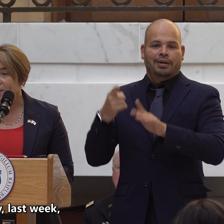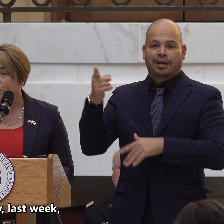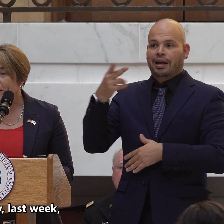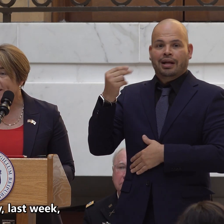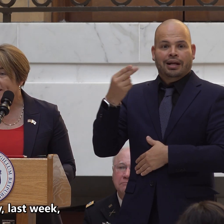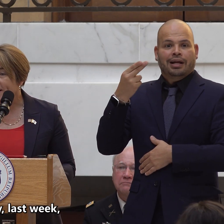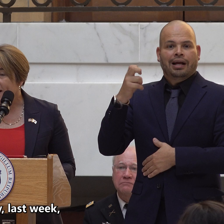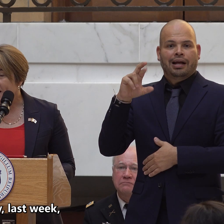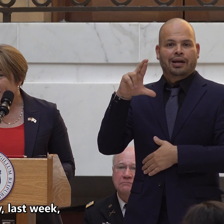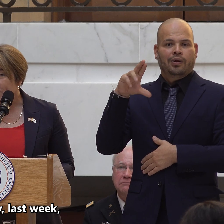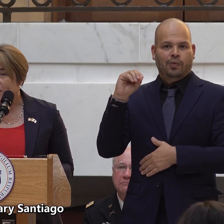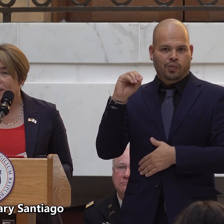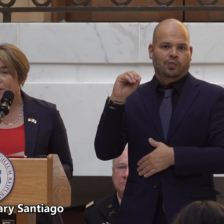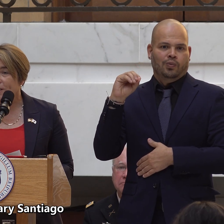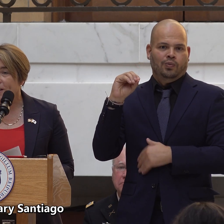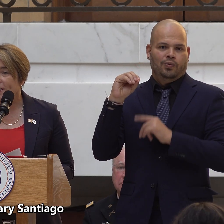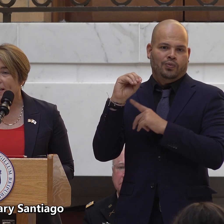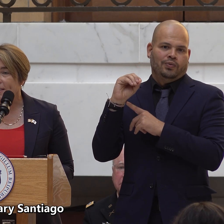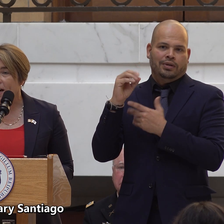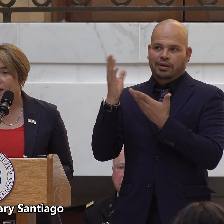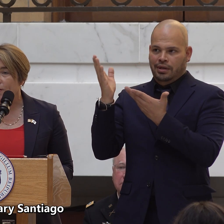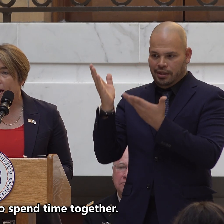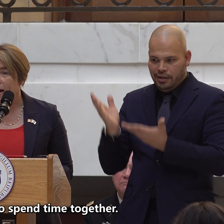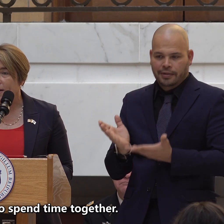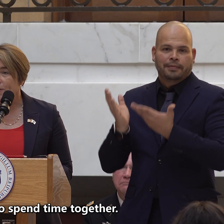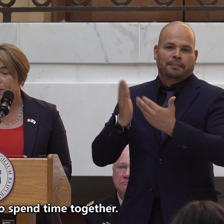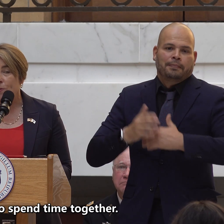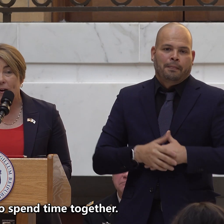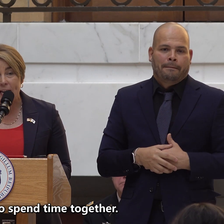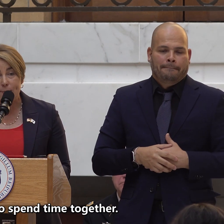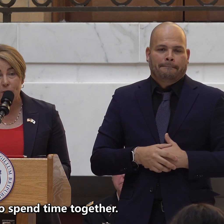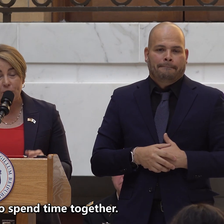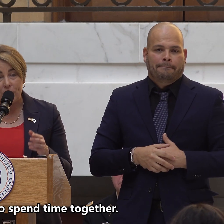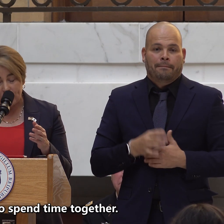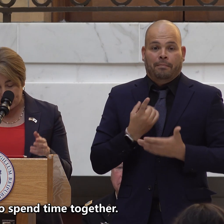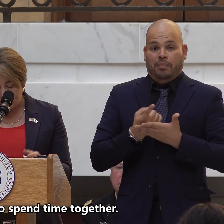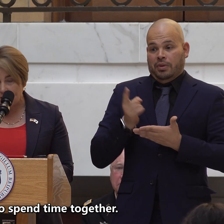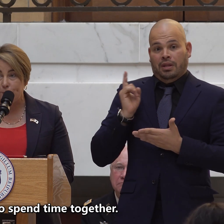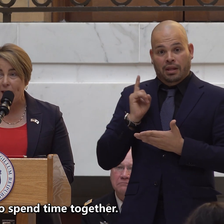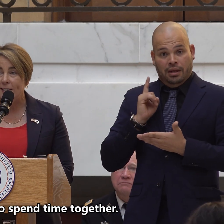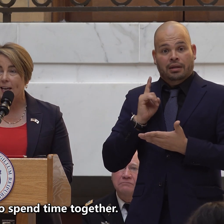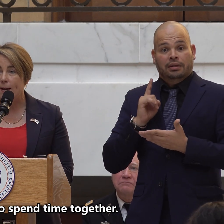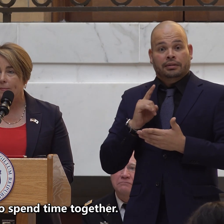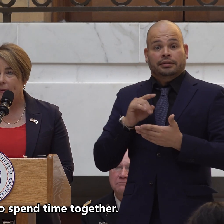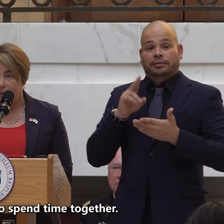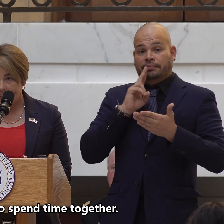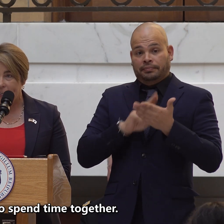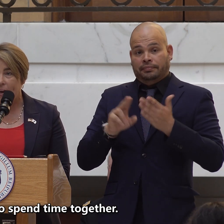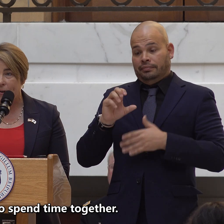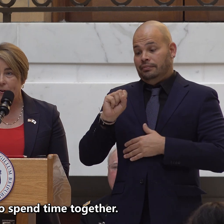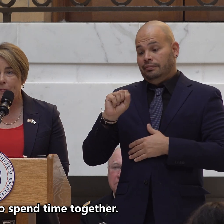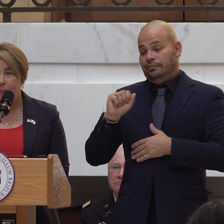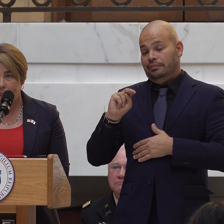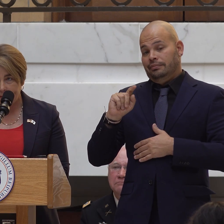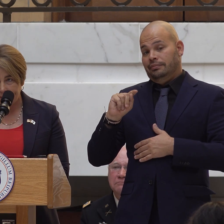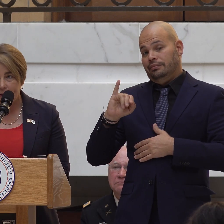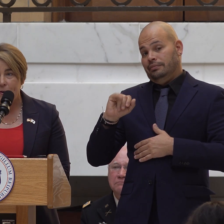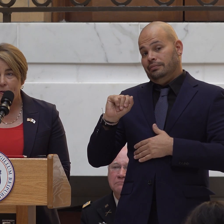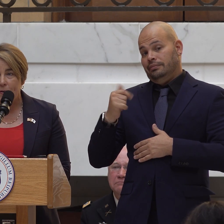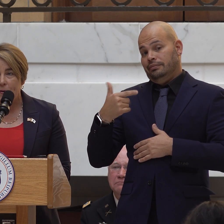Finally, last week, Secretary Santiago and I were able to spend time together.